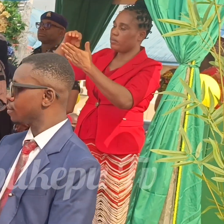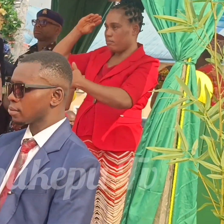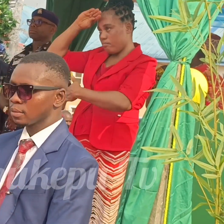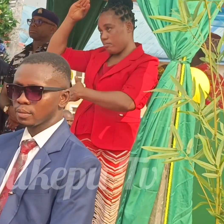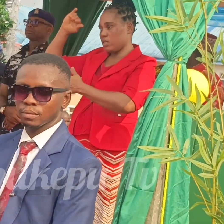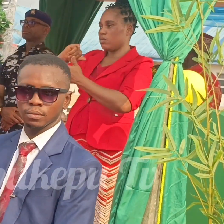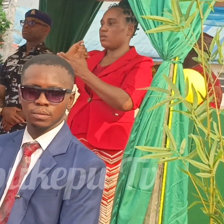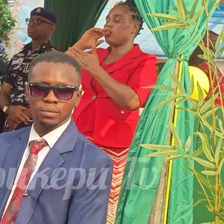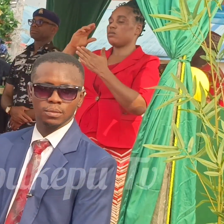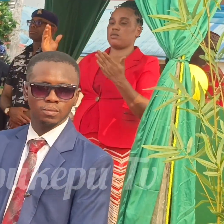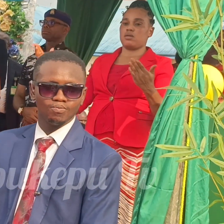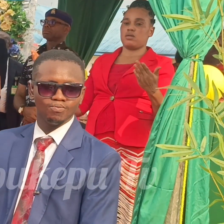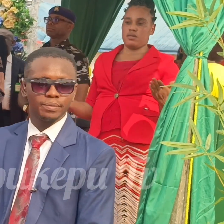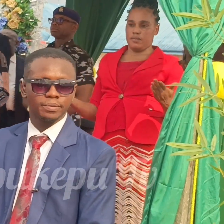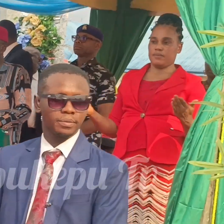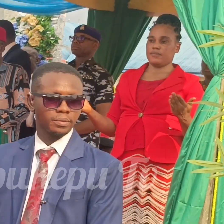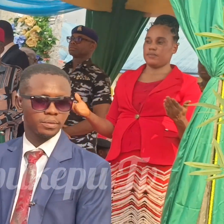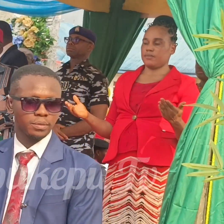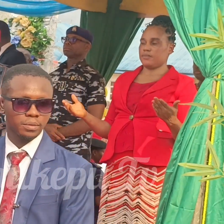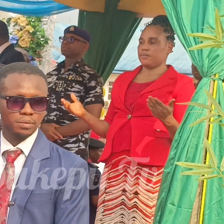here.